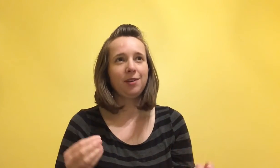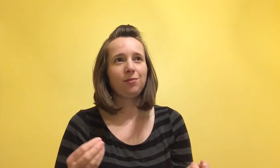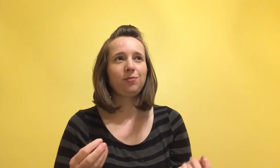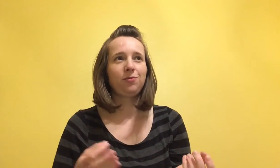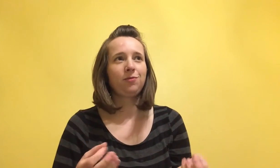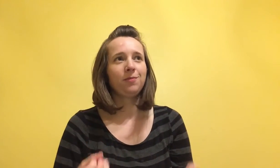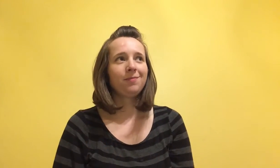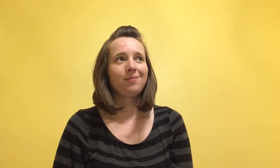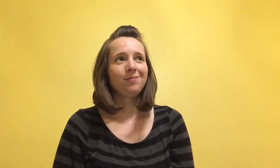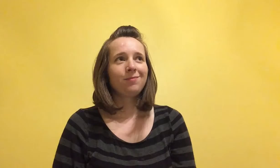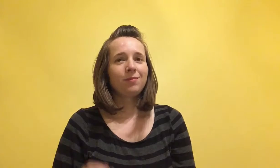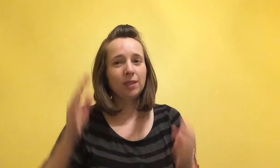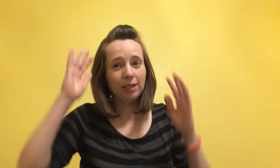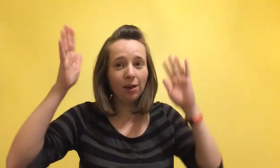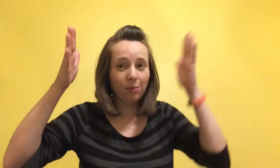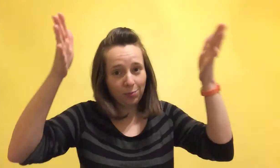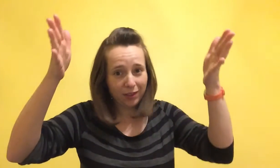of come up with.